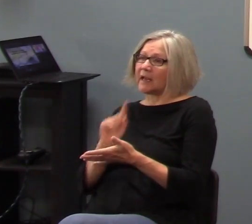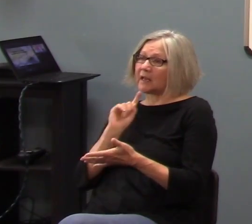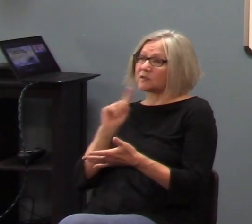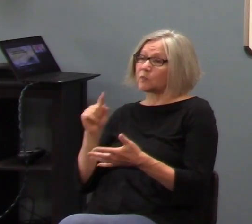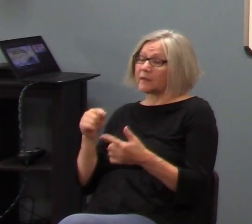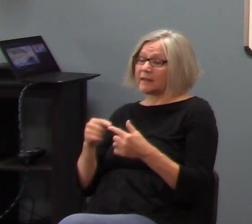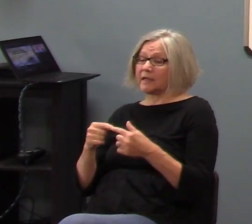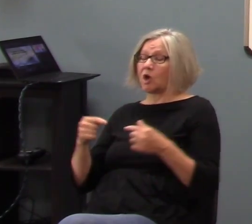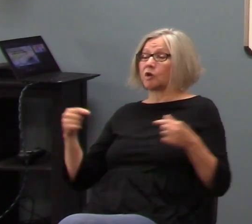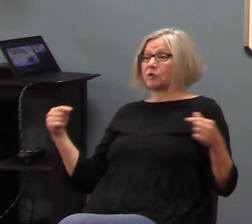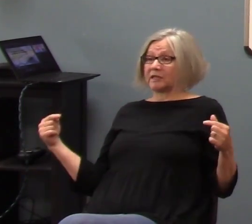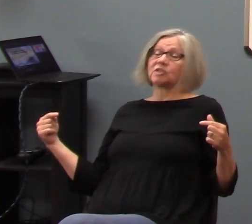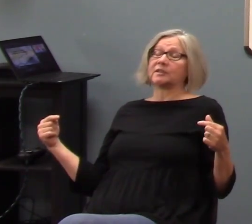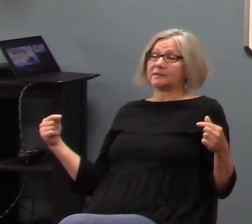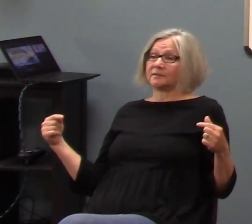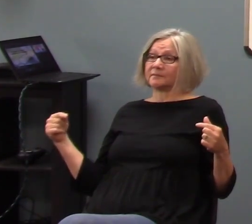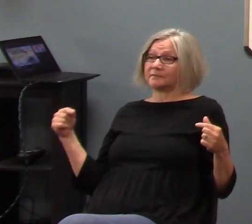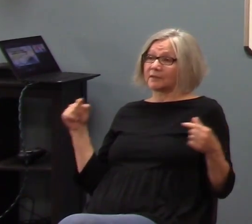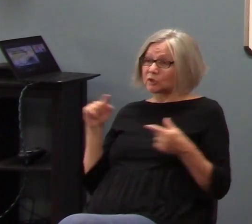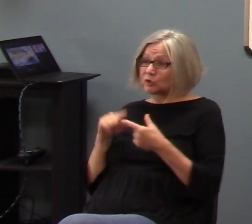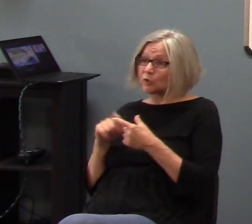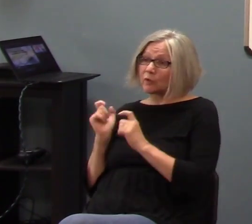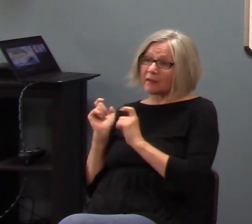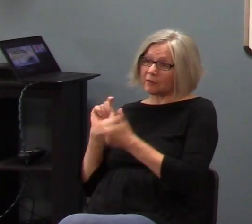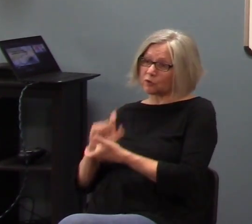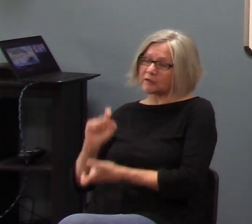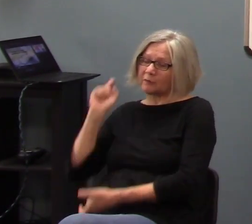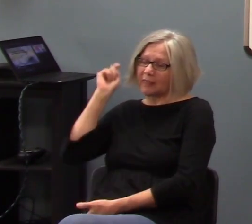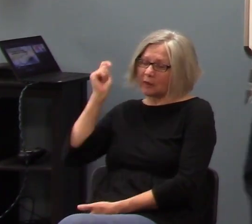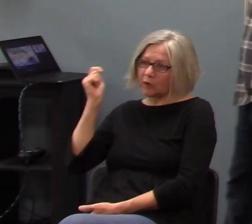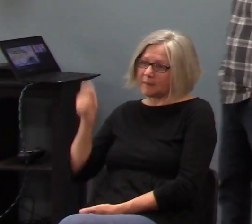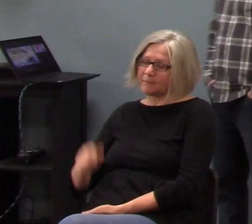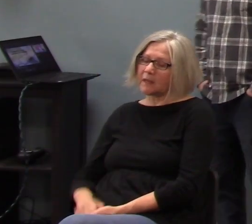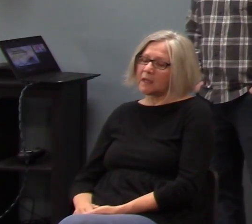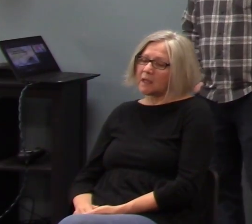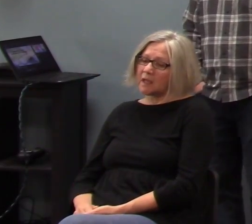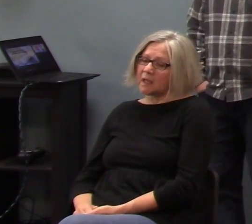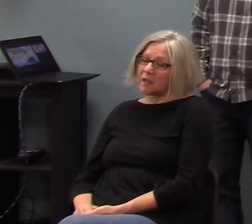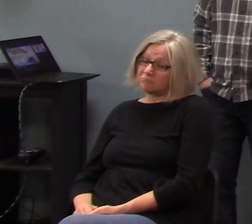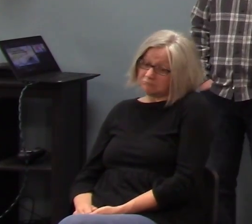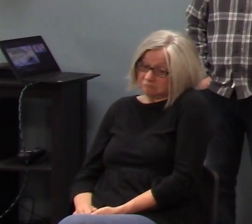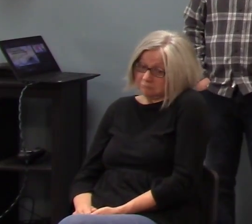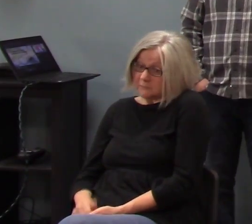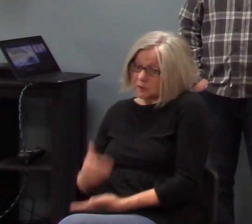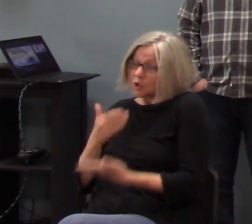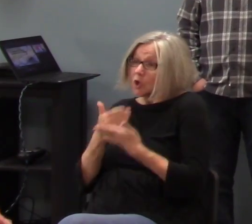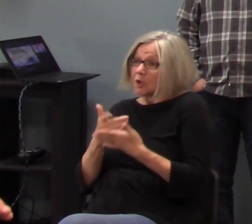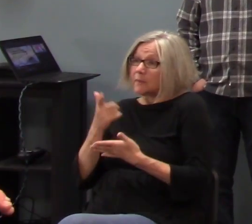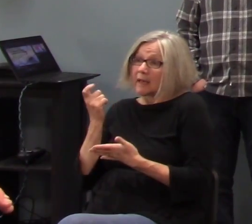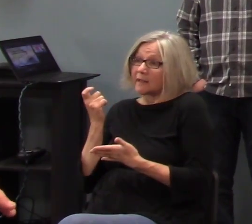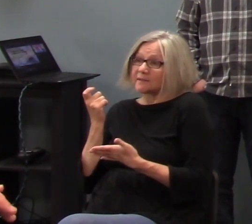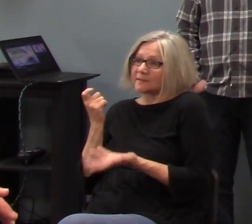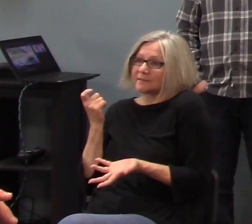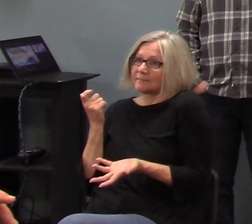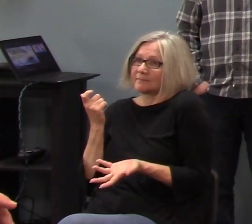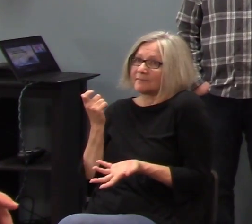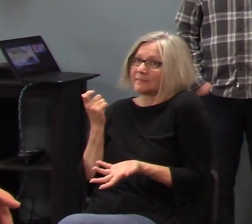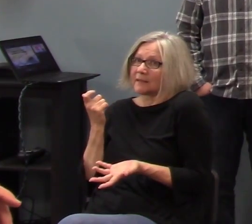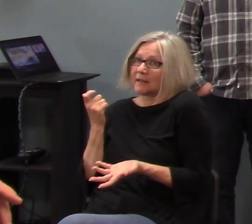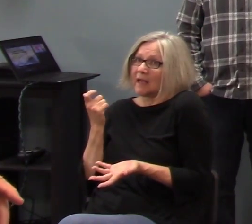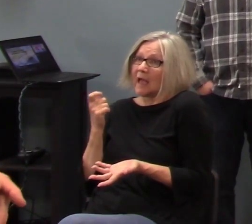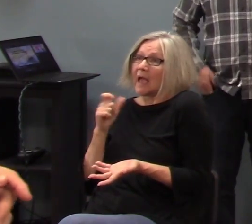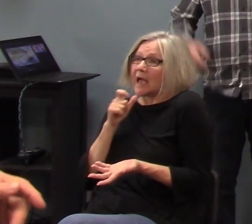contradiction to evolutionary theory, which is good because, you know, again, you can't, again, I don't think